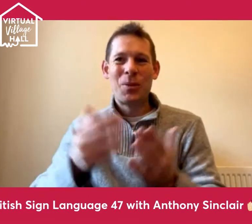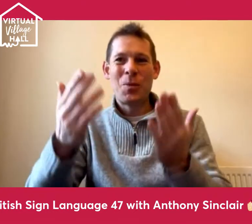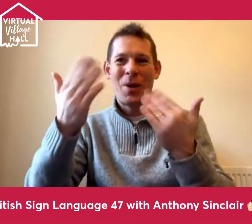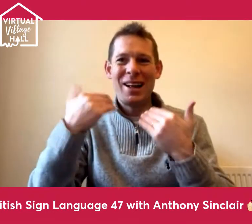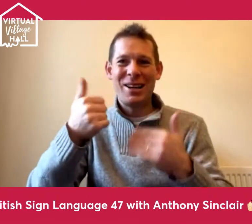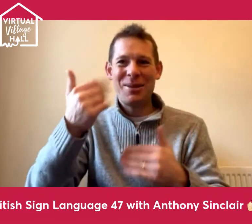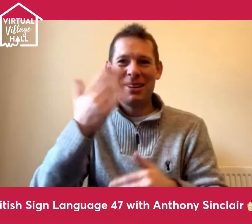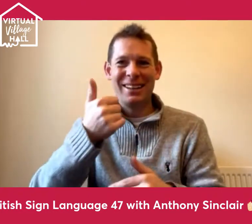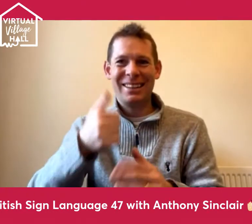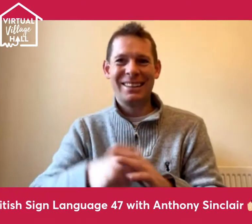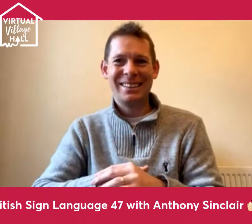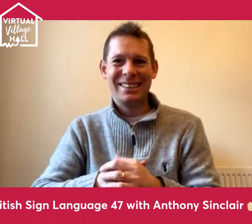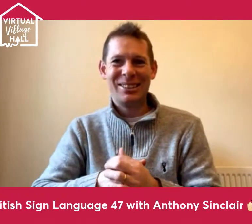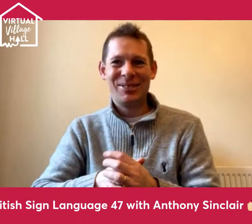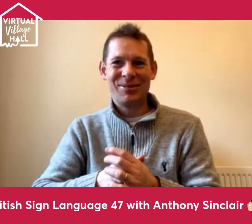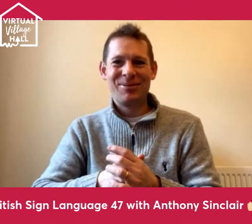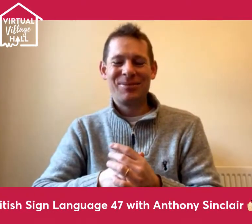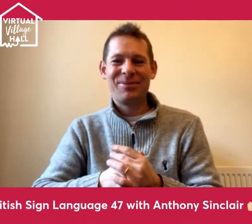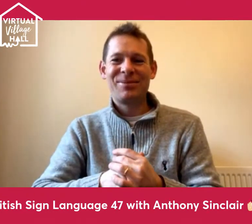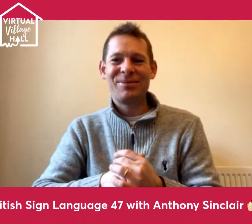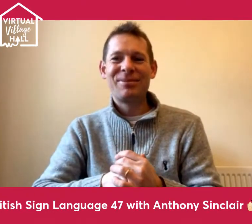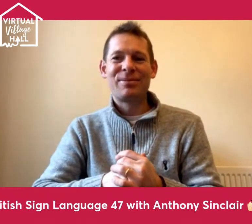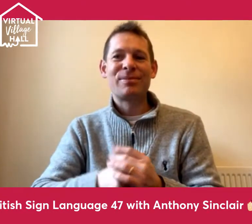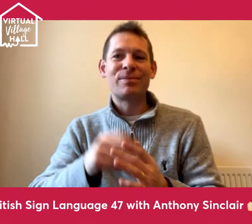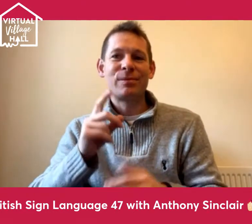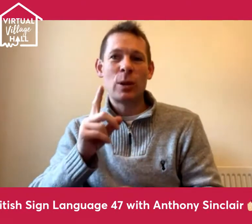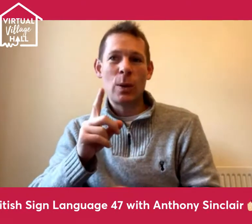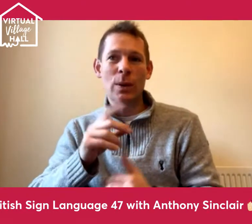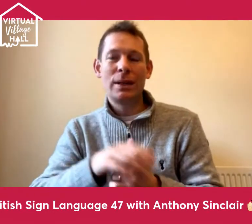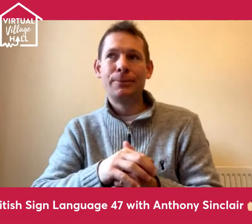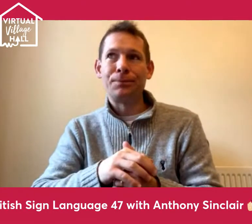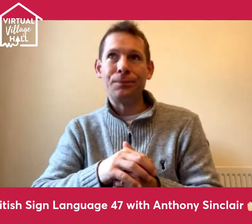Thank you, Jane. You're very welcome to our class as well. Thank you for your comment.